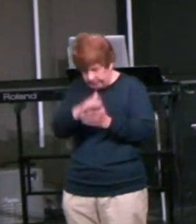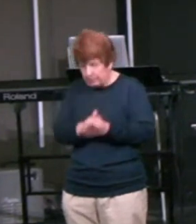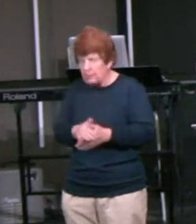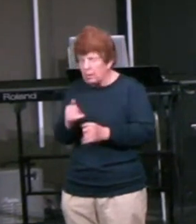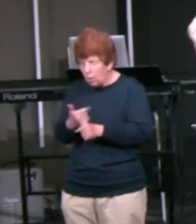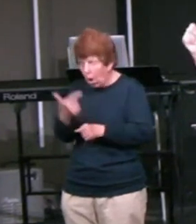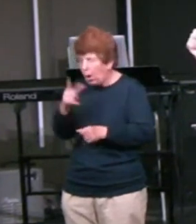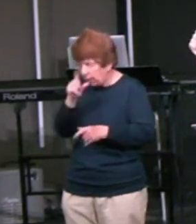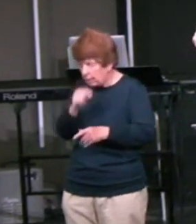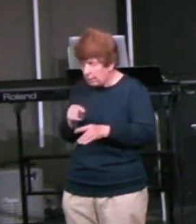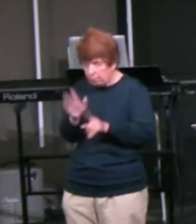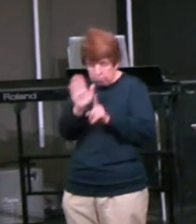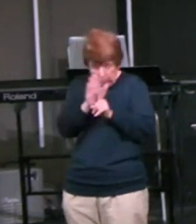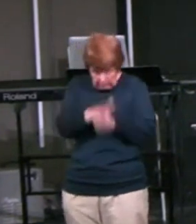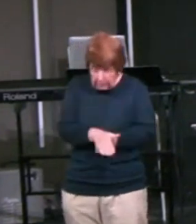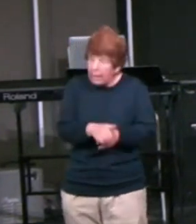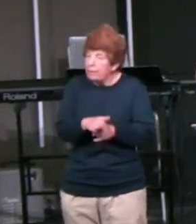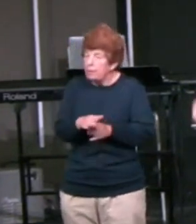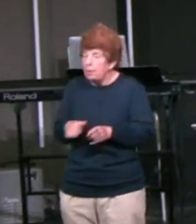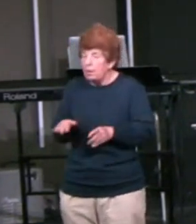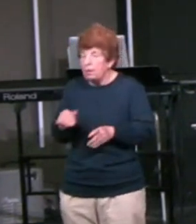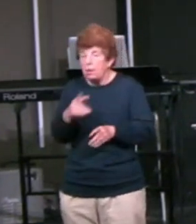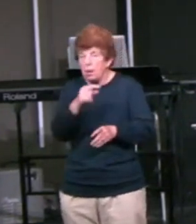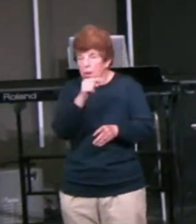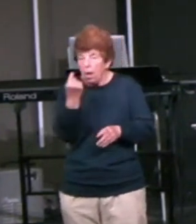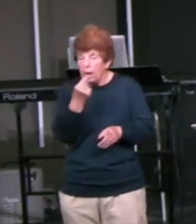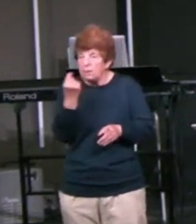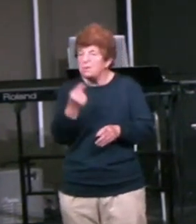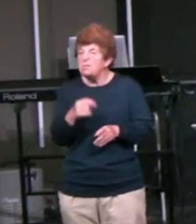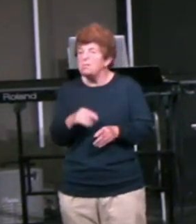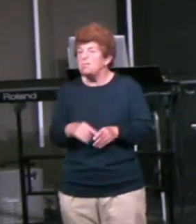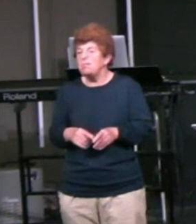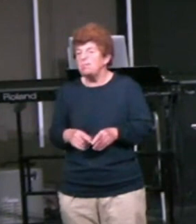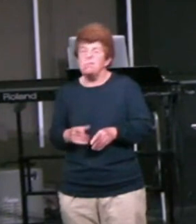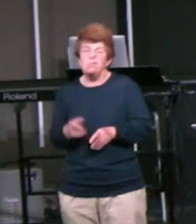And God condemns falsehood, phoniness.